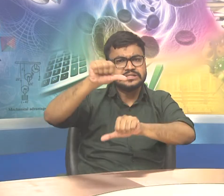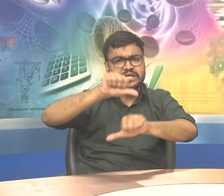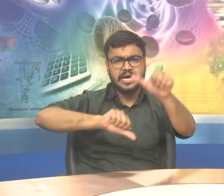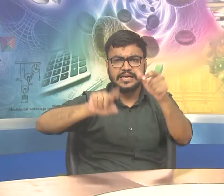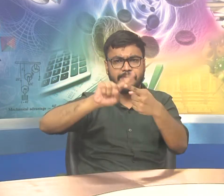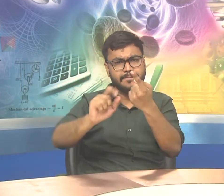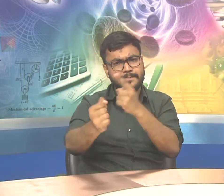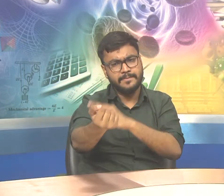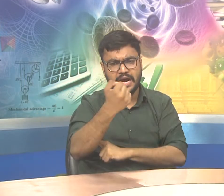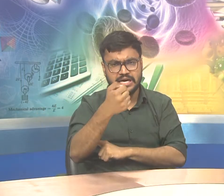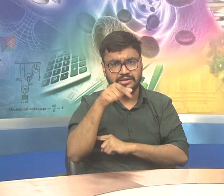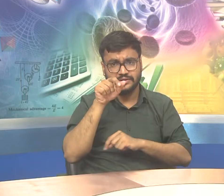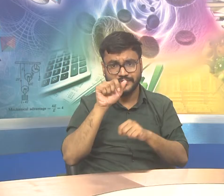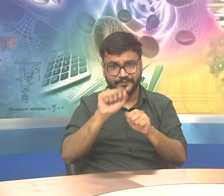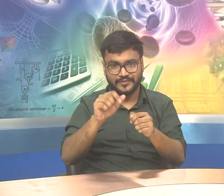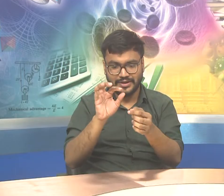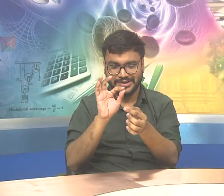these are chemical energy